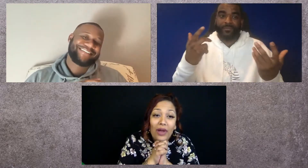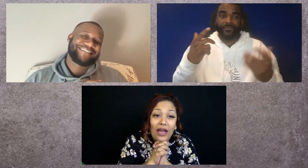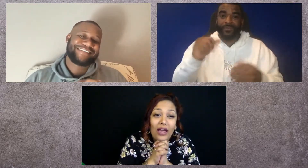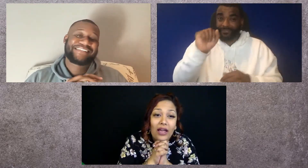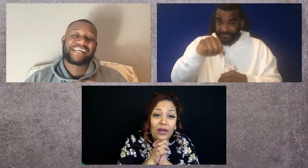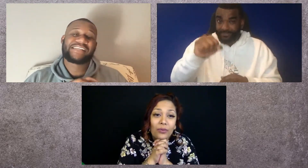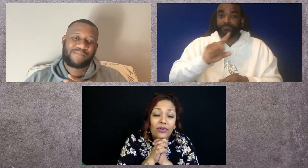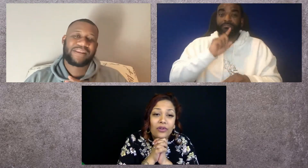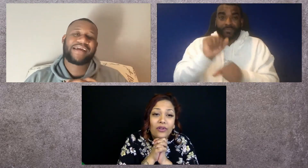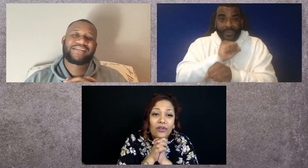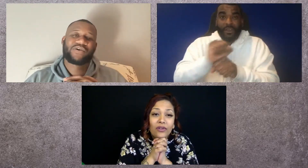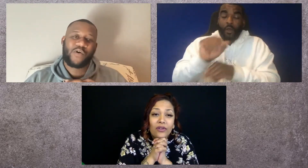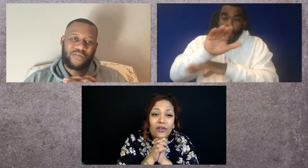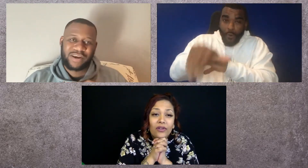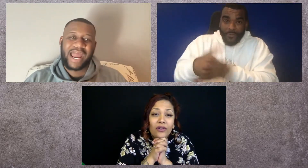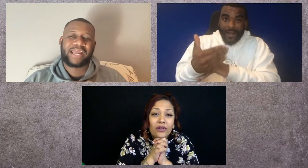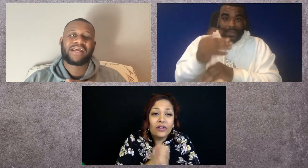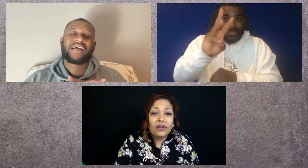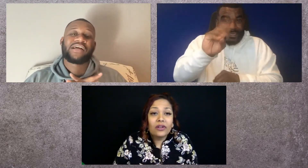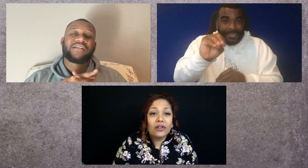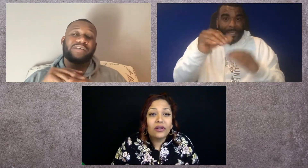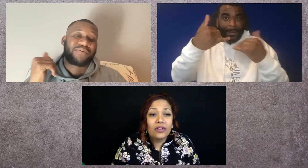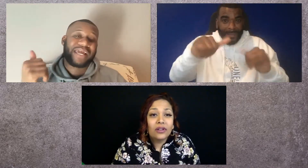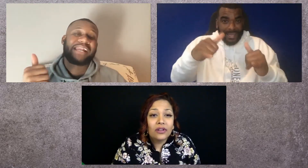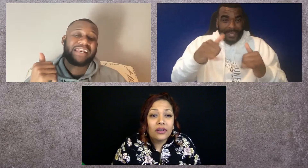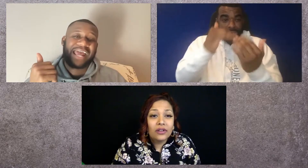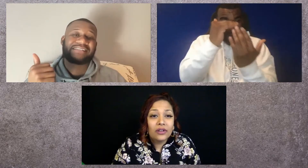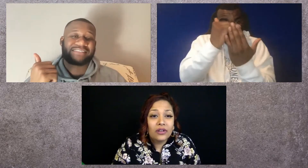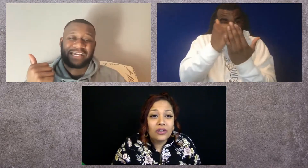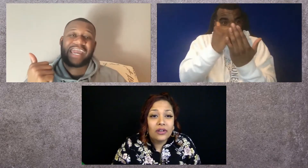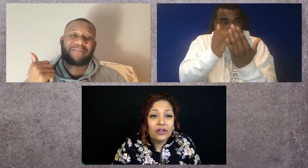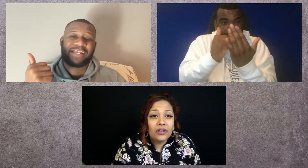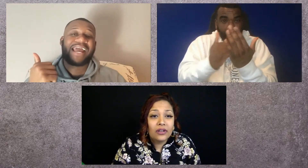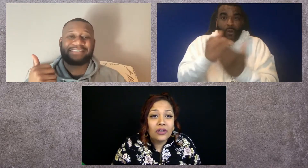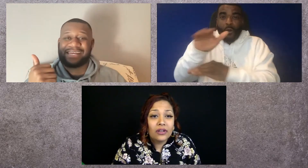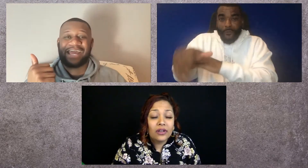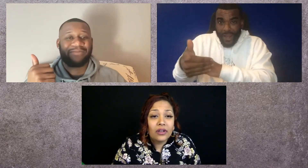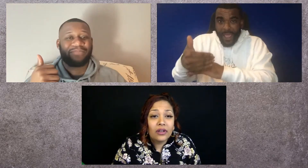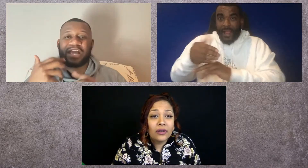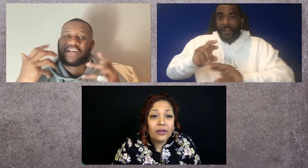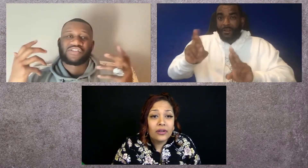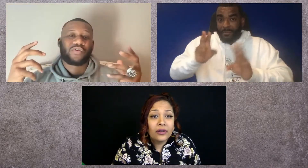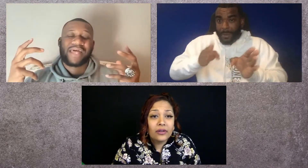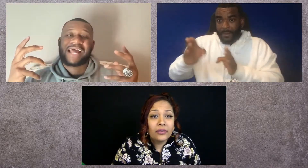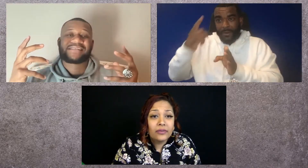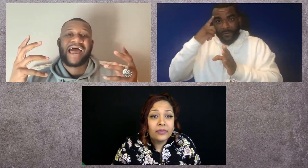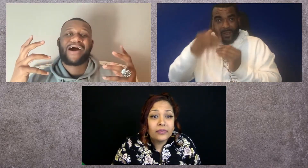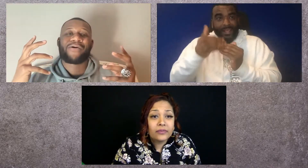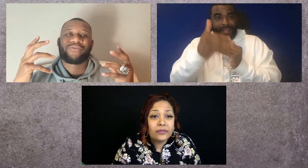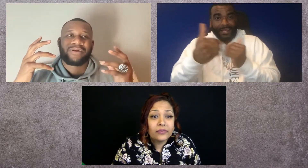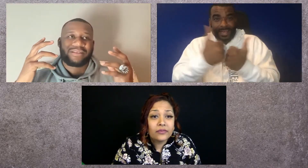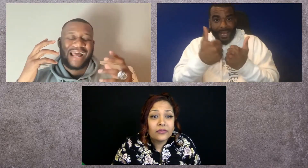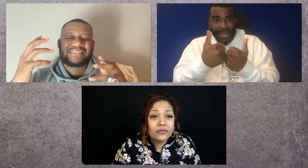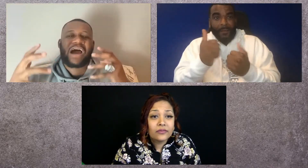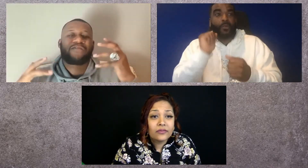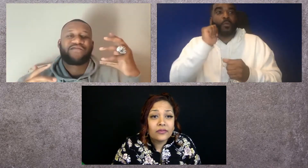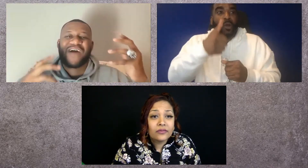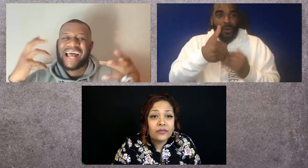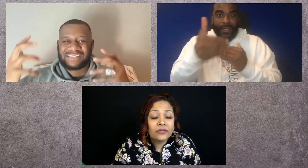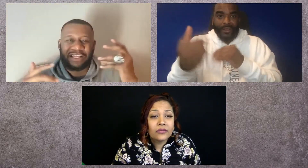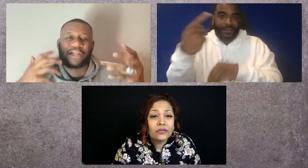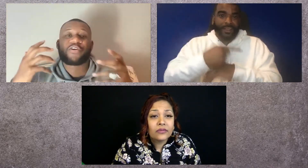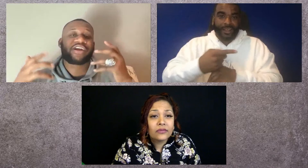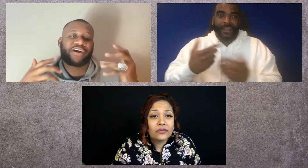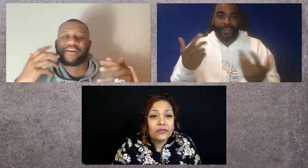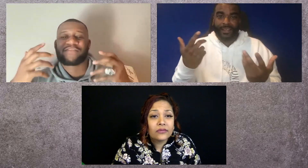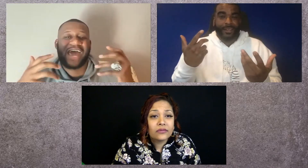overnight, 60 plays overnight to play in the game the next day. So that's how